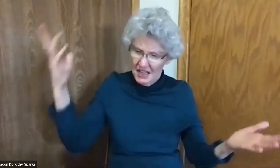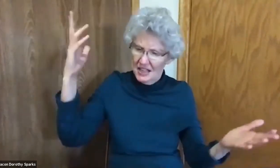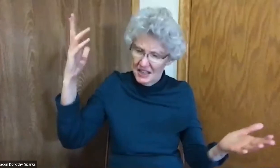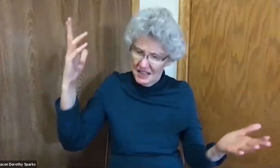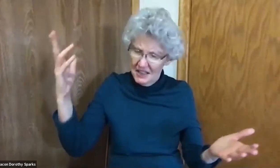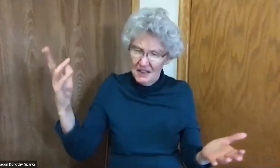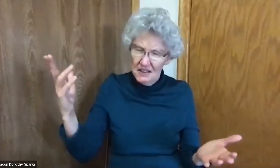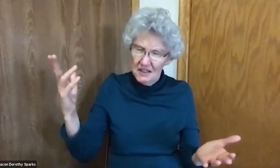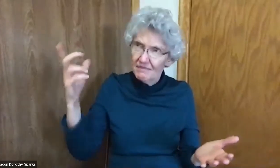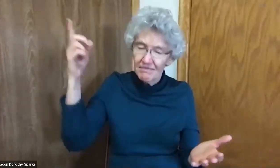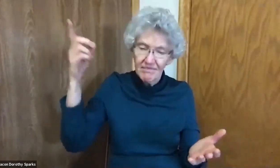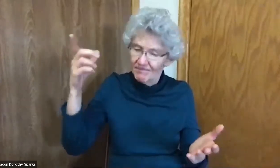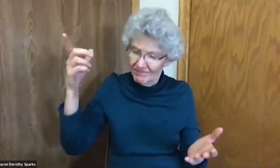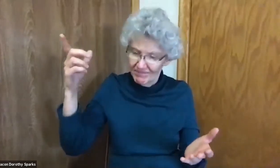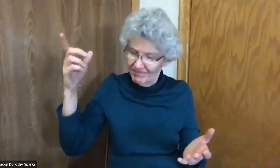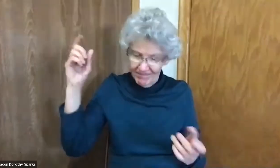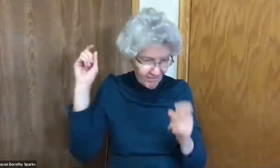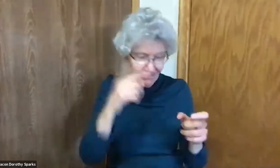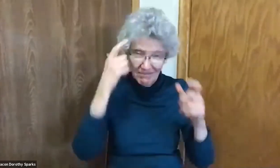You have scattered the conceited